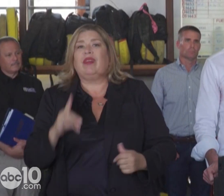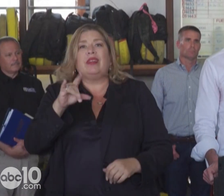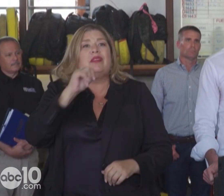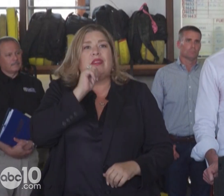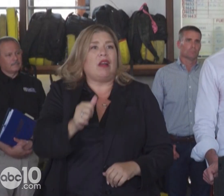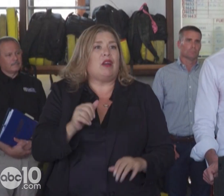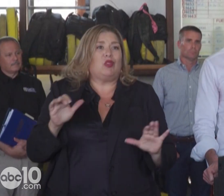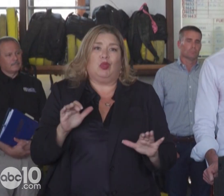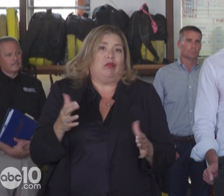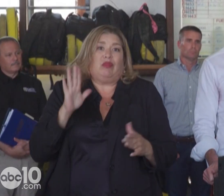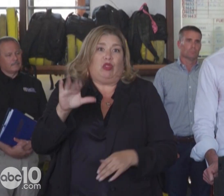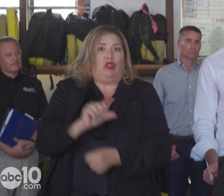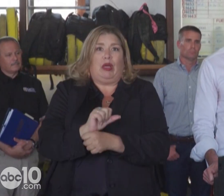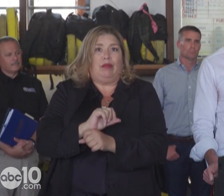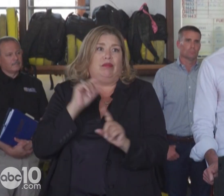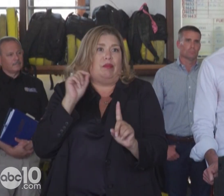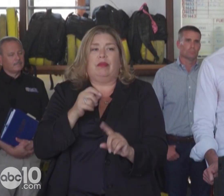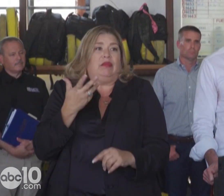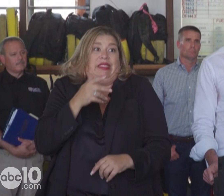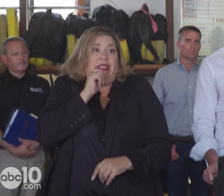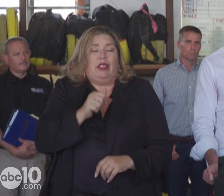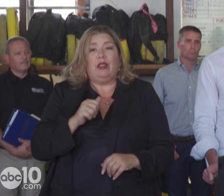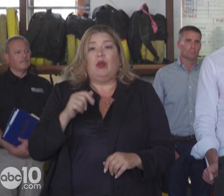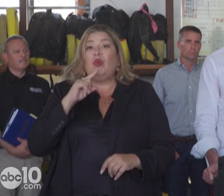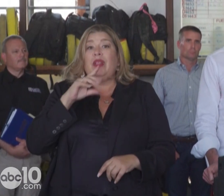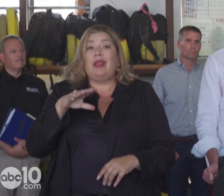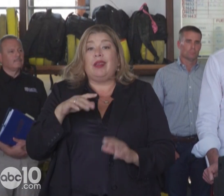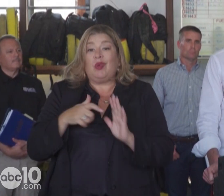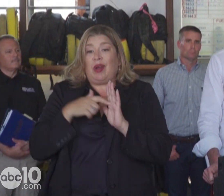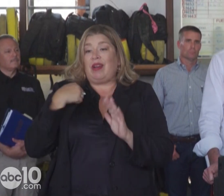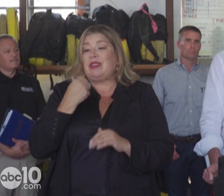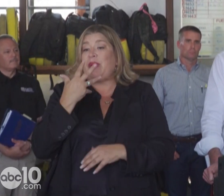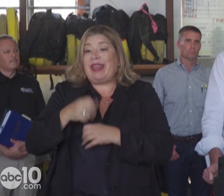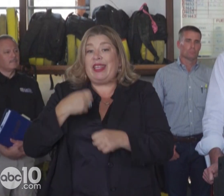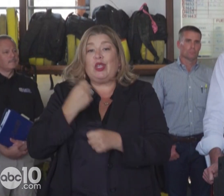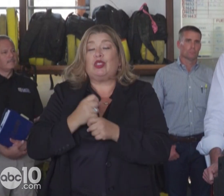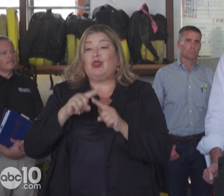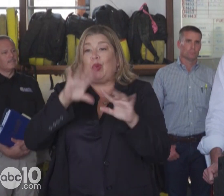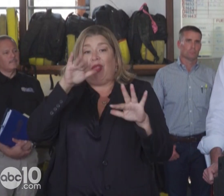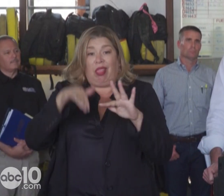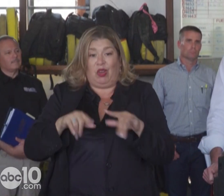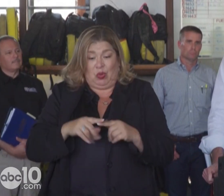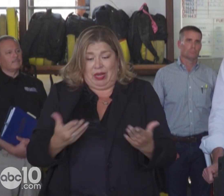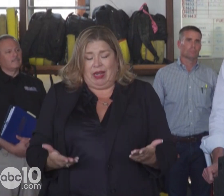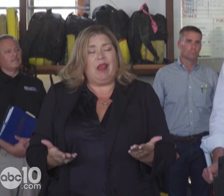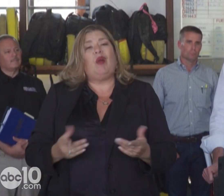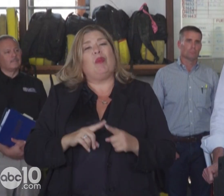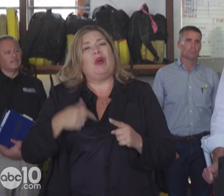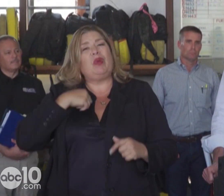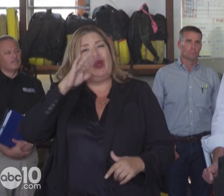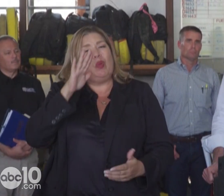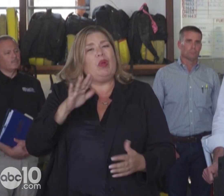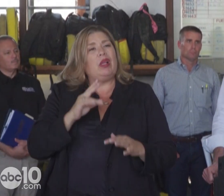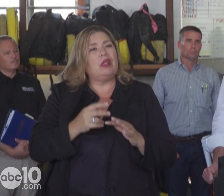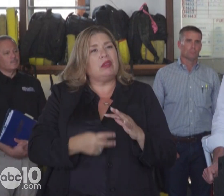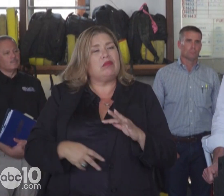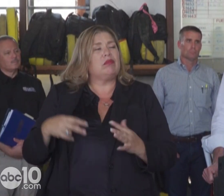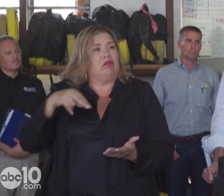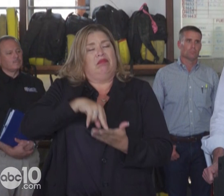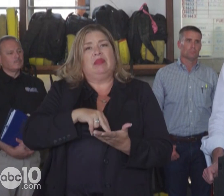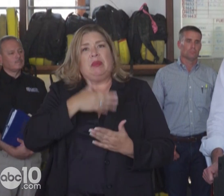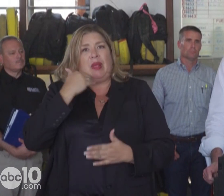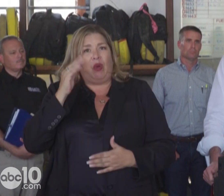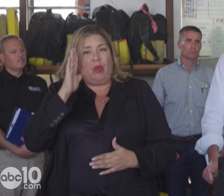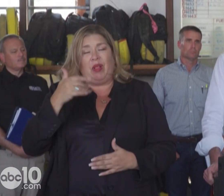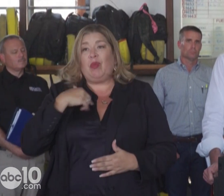not do their job. It took us decades to get here, but we will get out of this mess. We will hold them to an account that